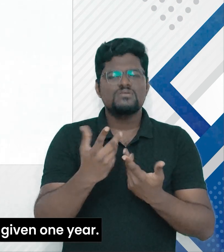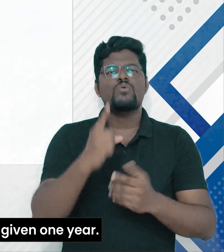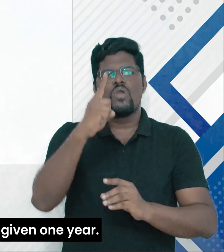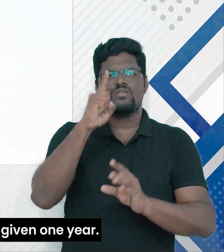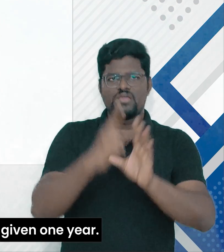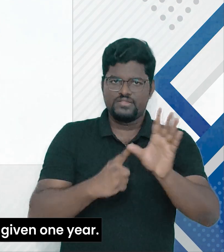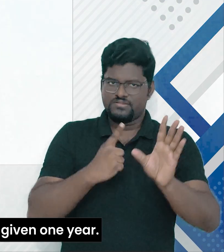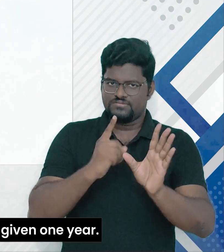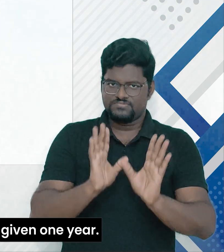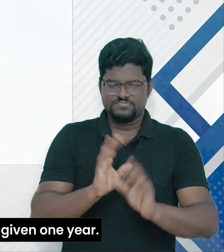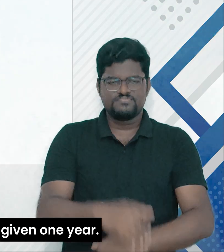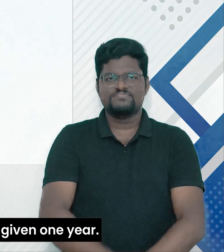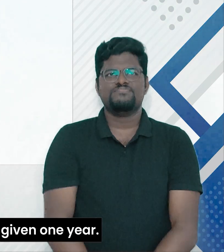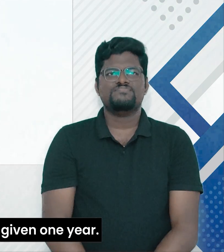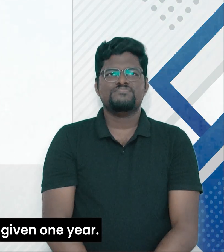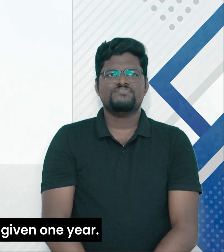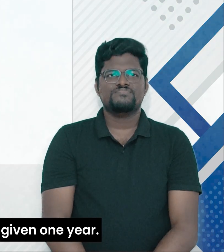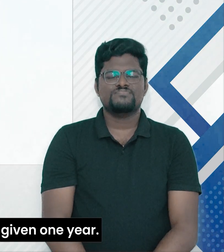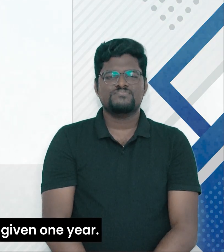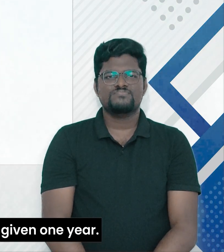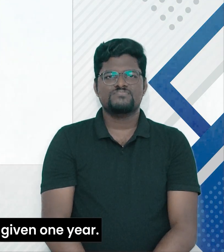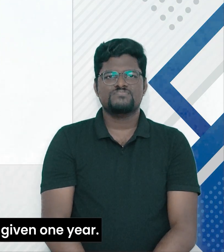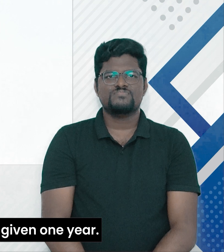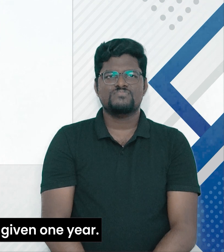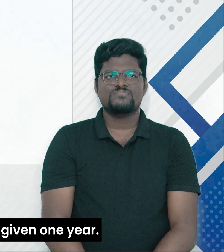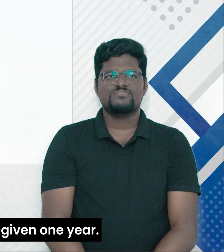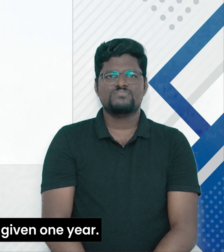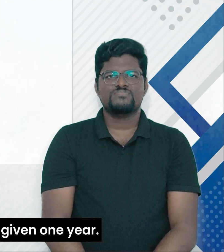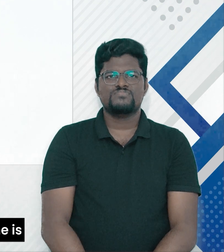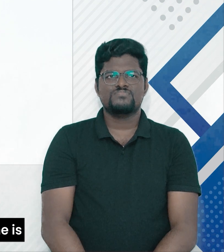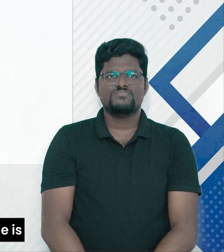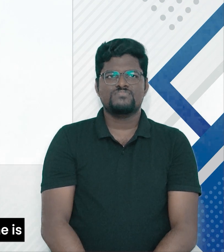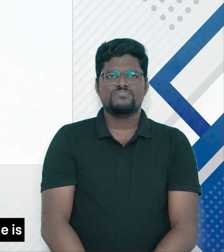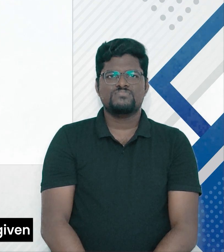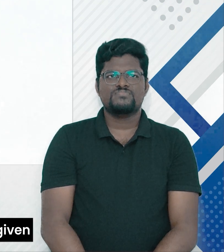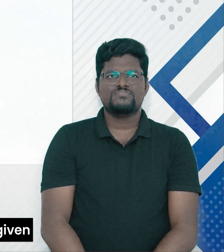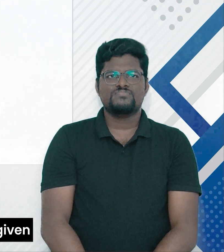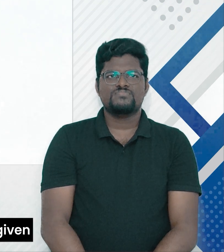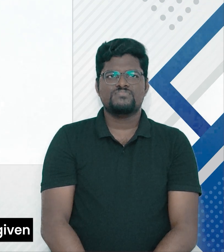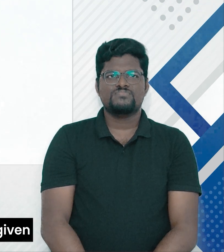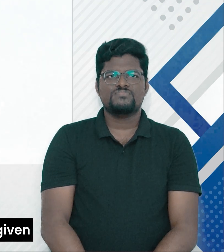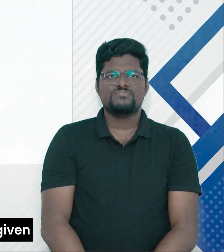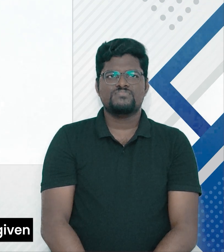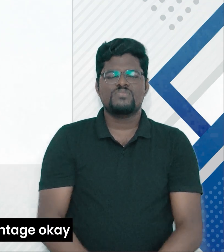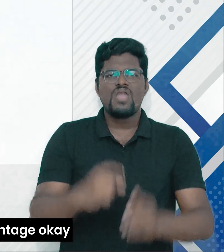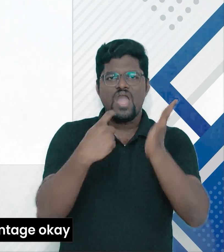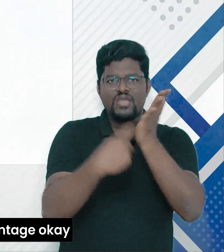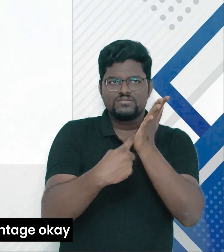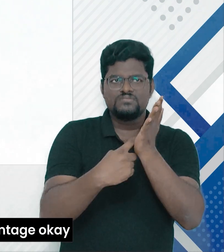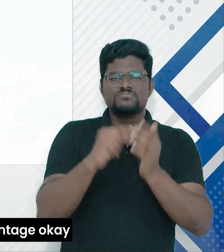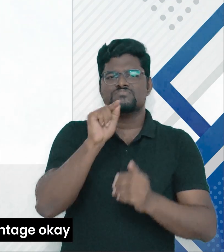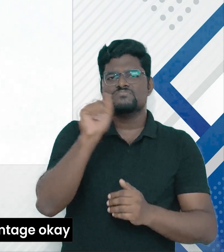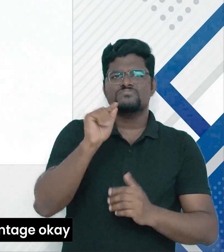year. How many years they given? Per annum, 1 year. And the next one is what they given?